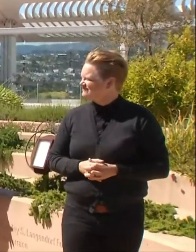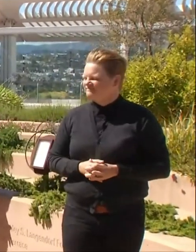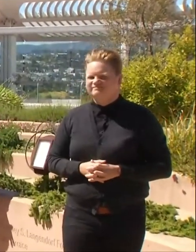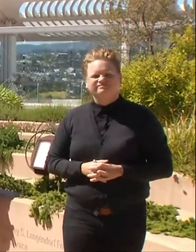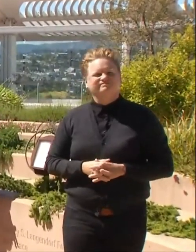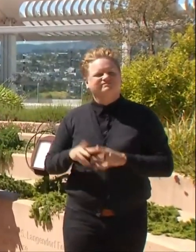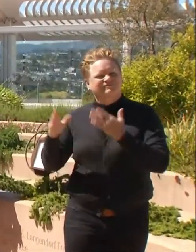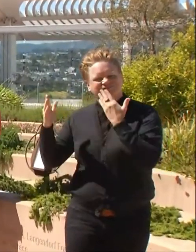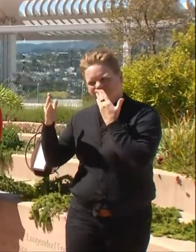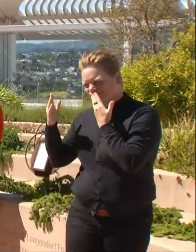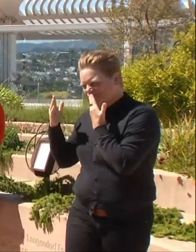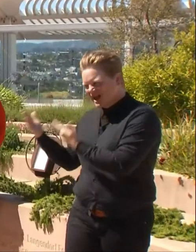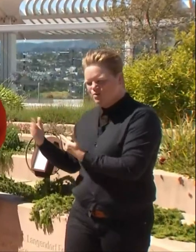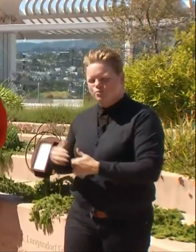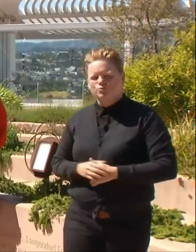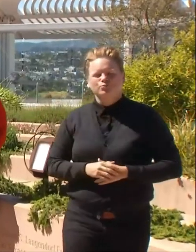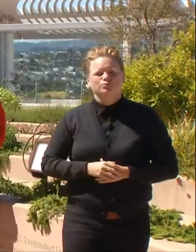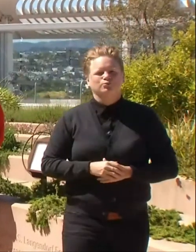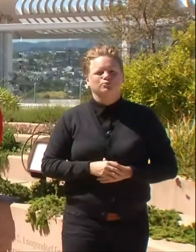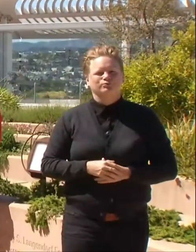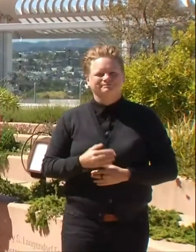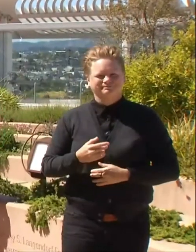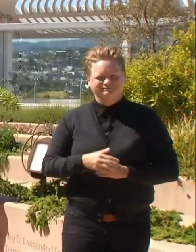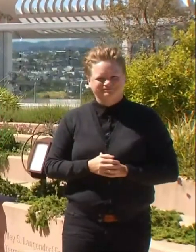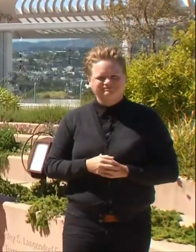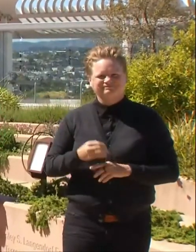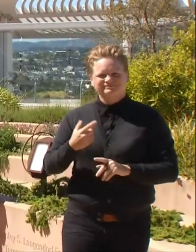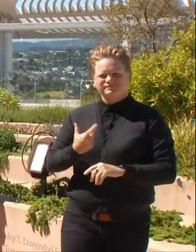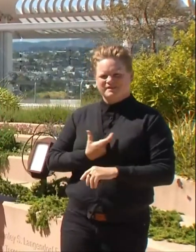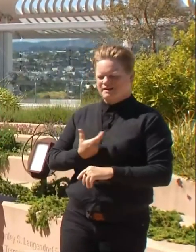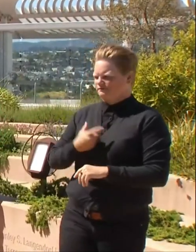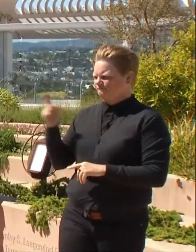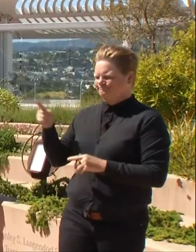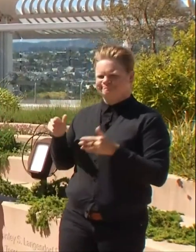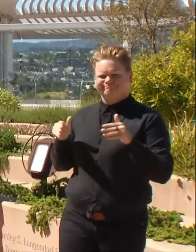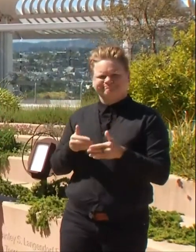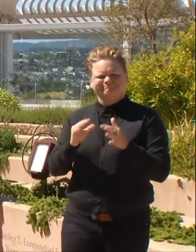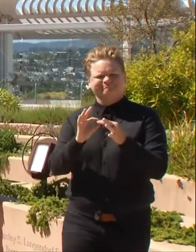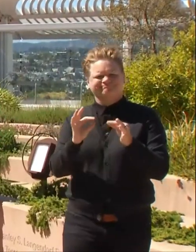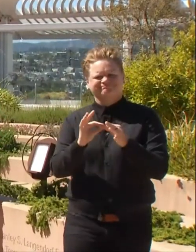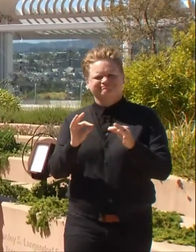Thank you, Mayor, for that kind introduction. Good morning.